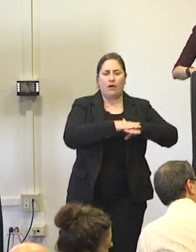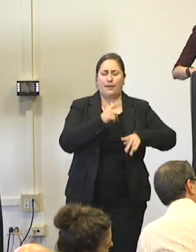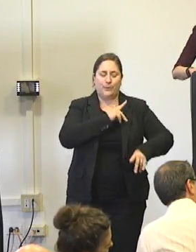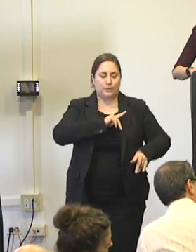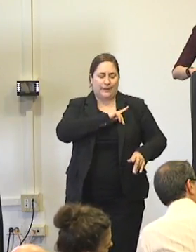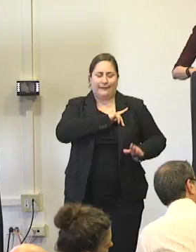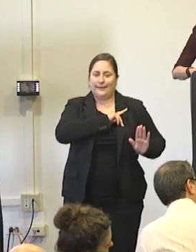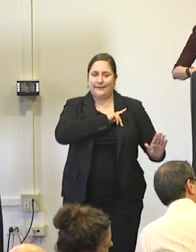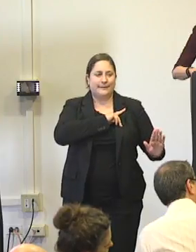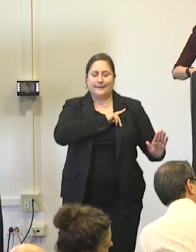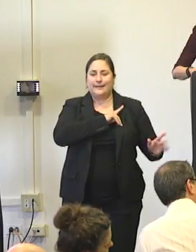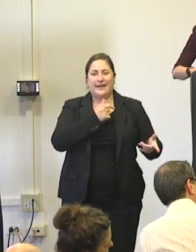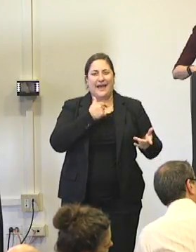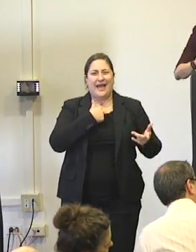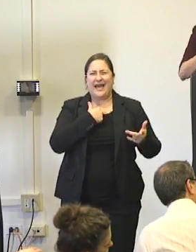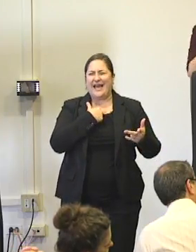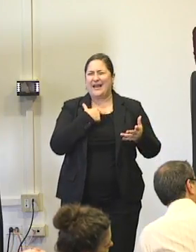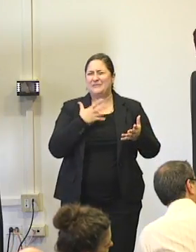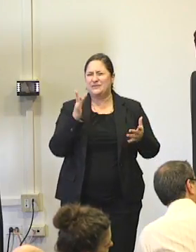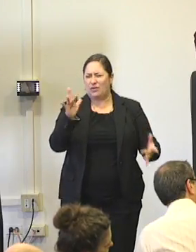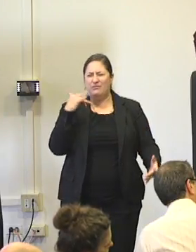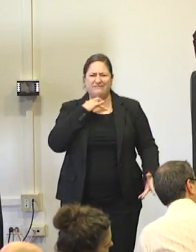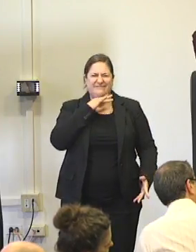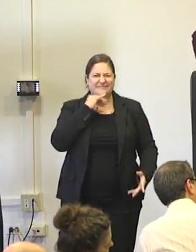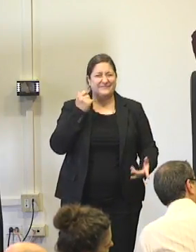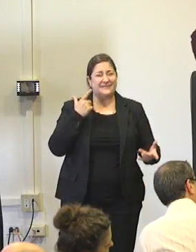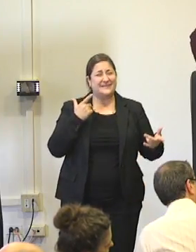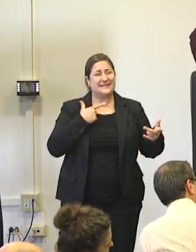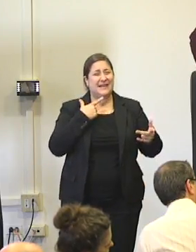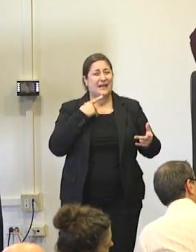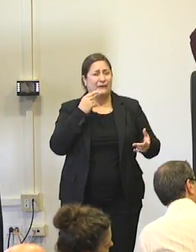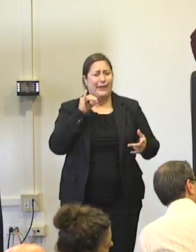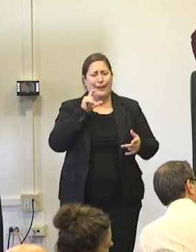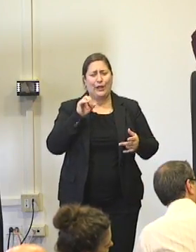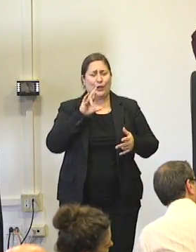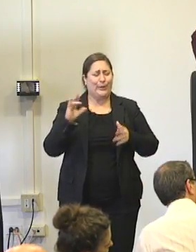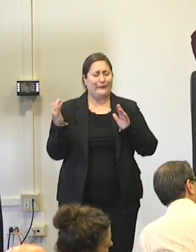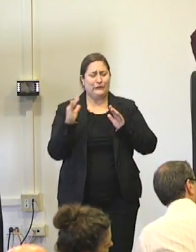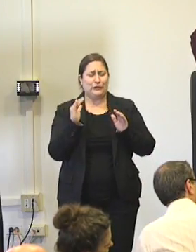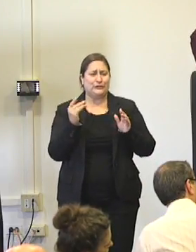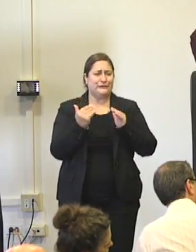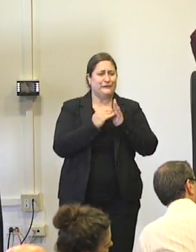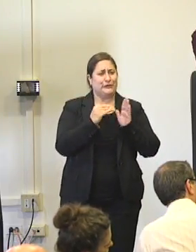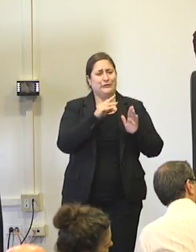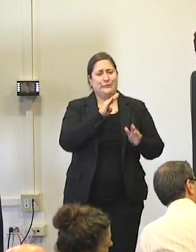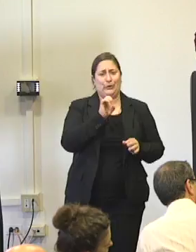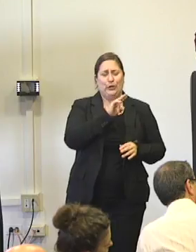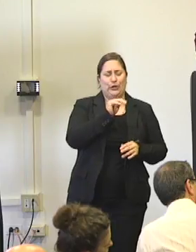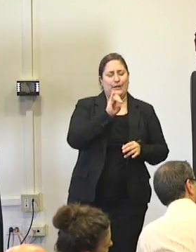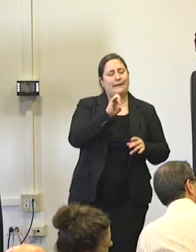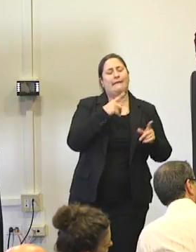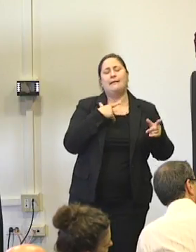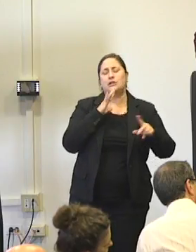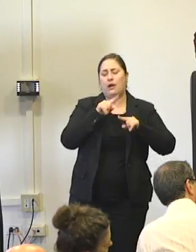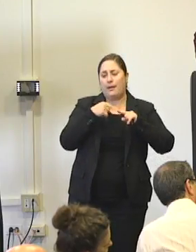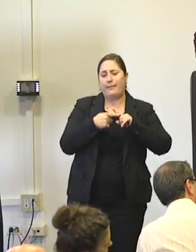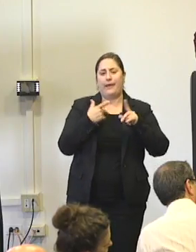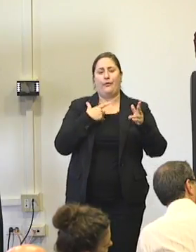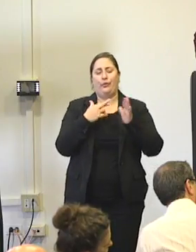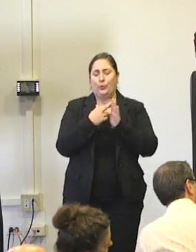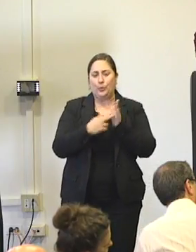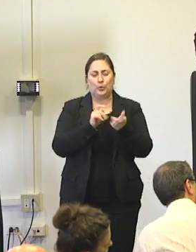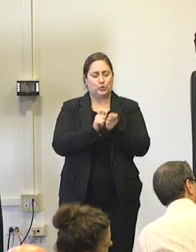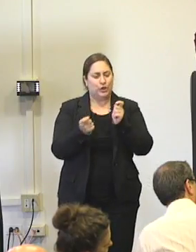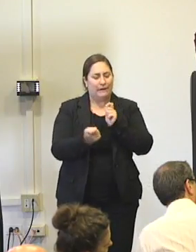to death of Bernie versus Hillary or Hillary versus Bernie. You know, let's talk about what's going on in our society, these radical rules changes, what's going